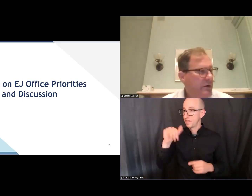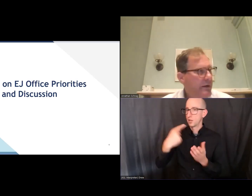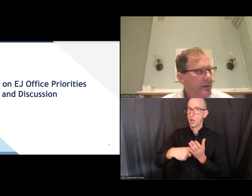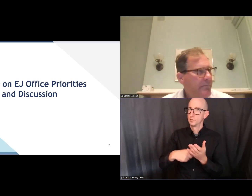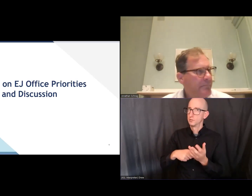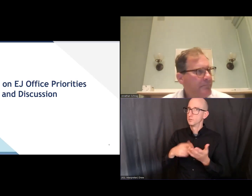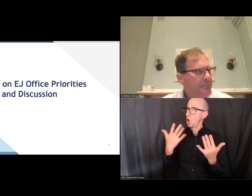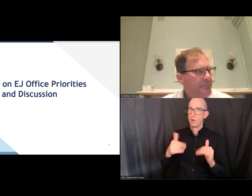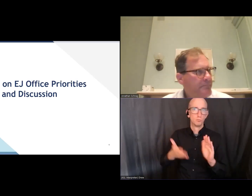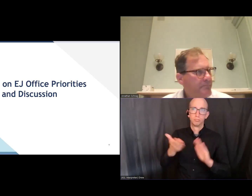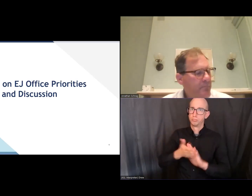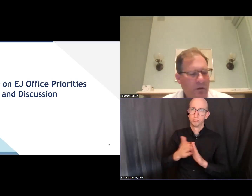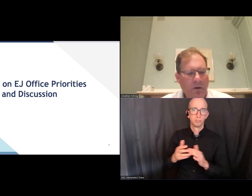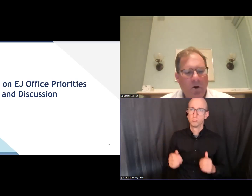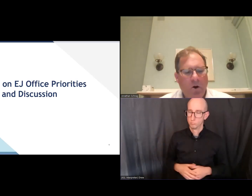alive.